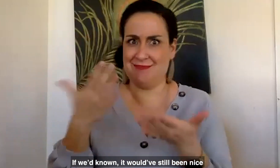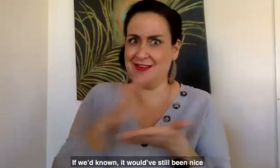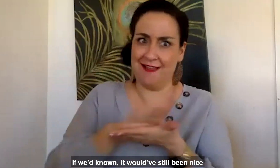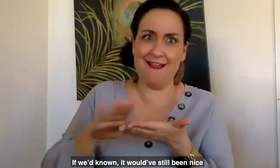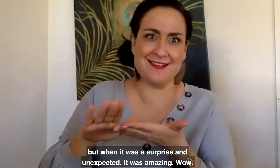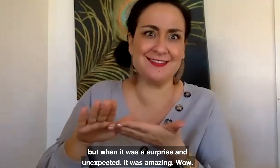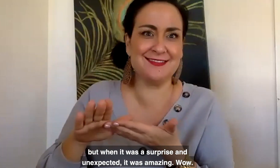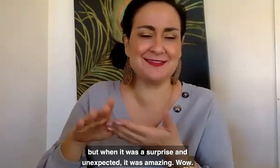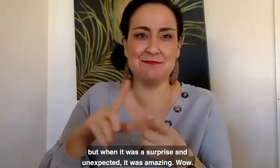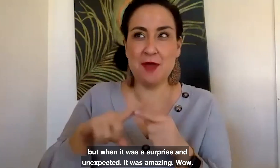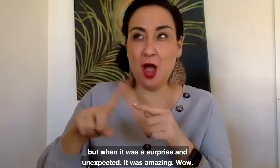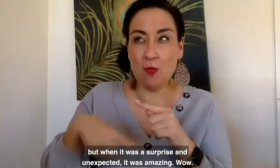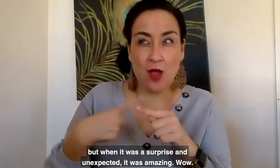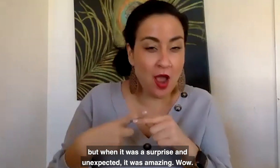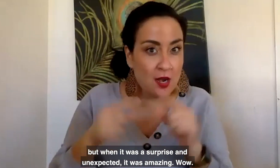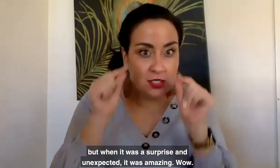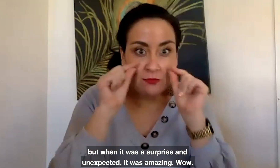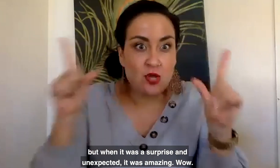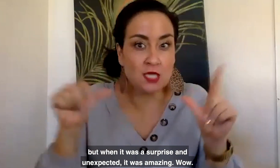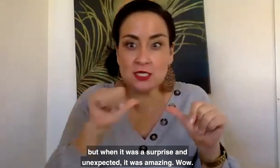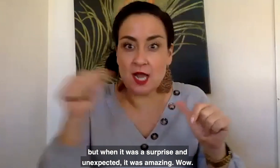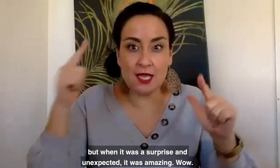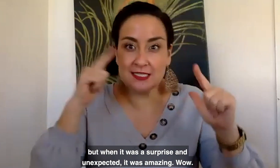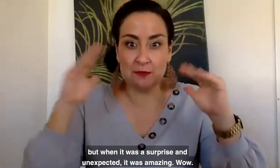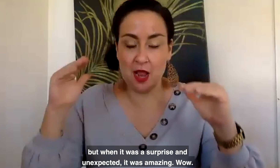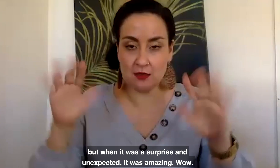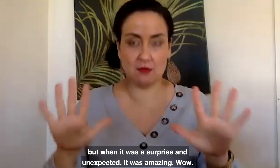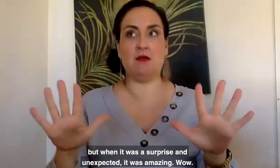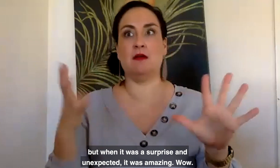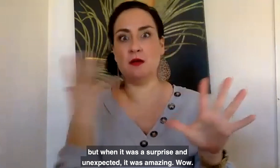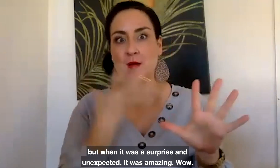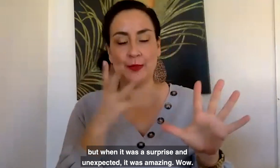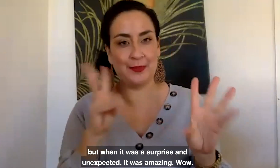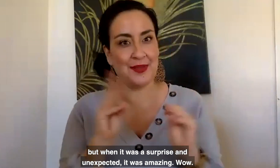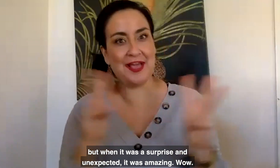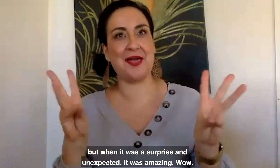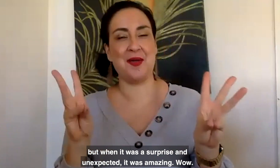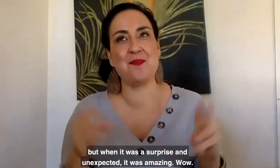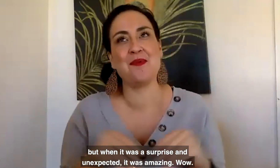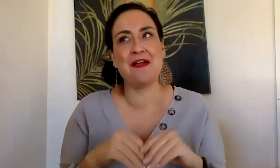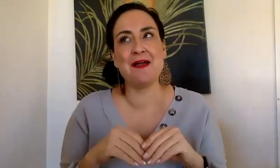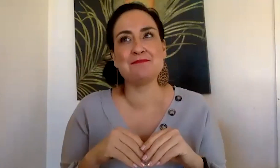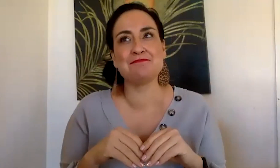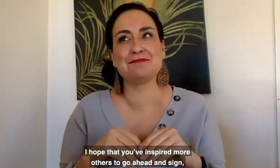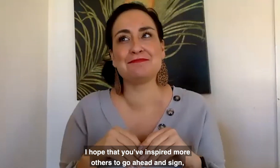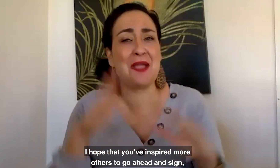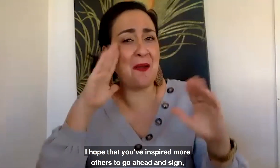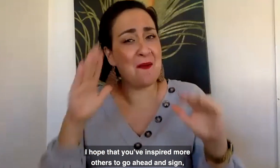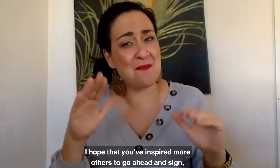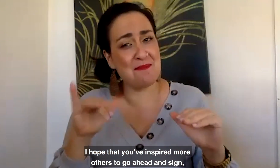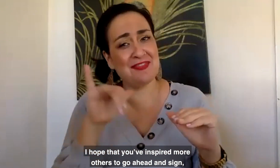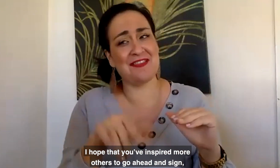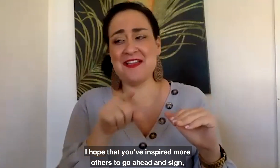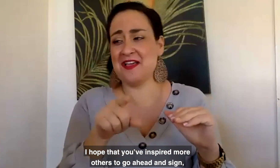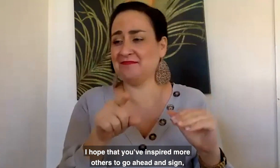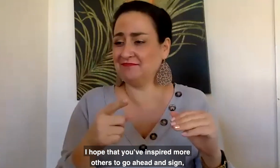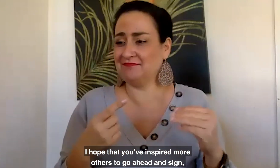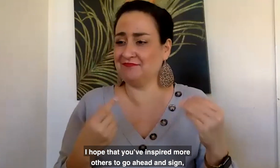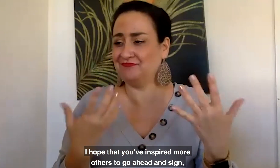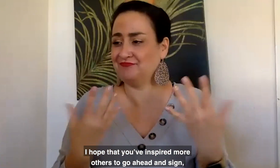amazing. And if we knew, it would have been nice, right? But the surprise element, unexpected, was like,